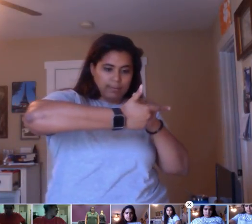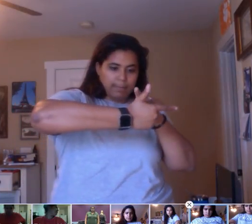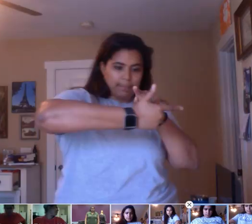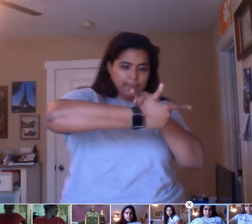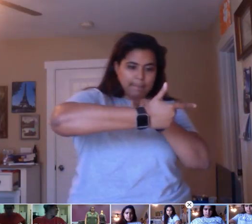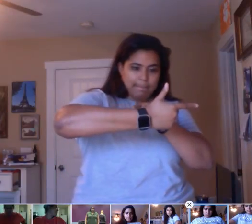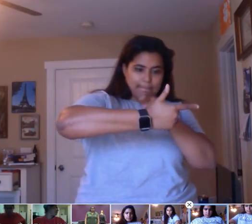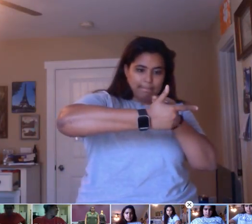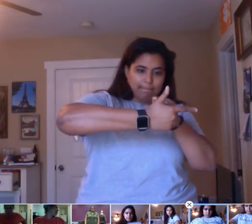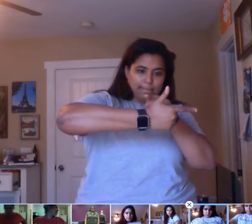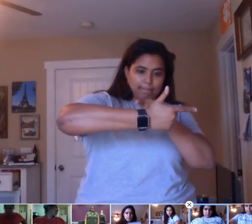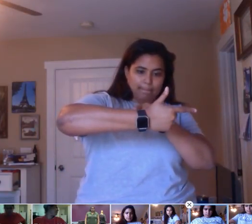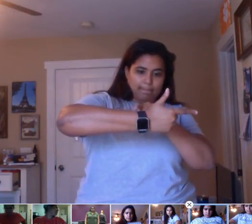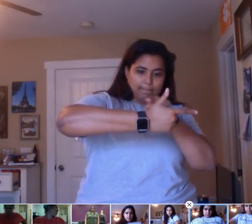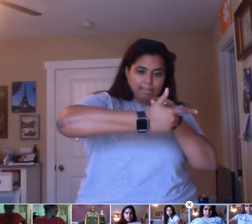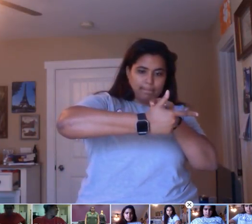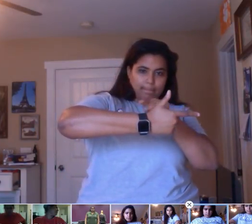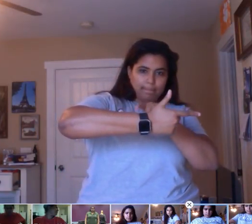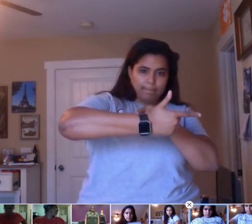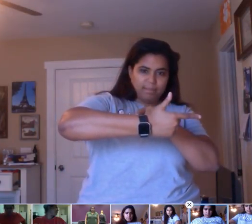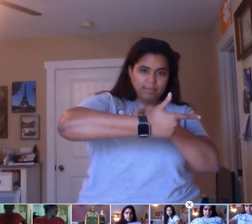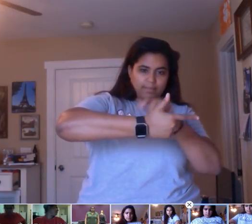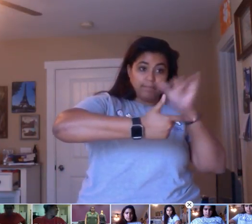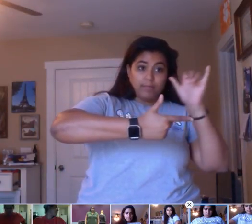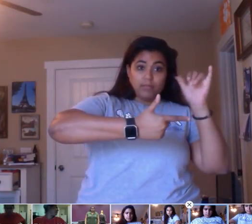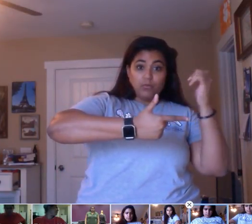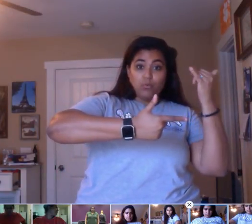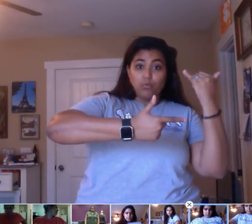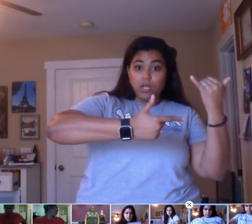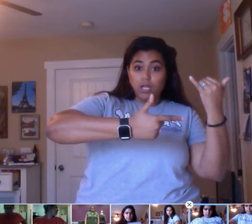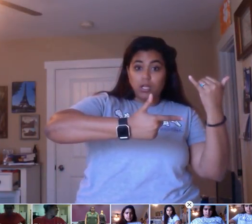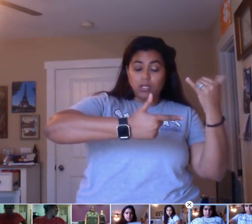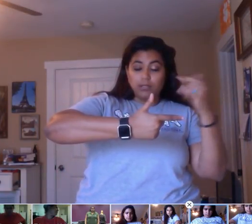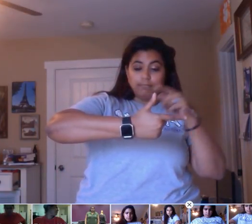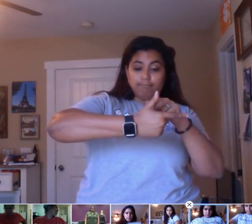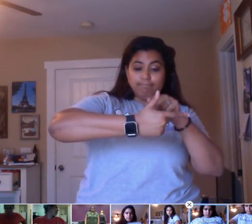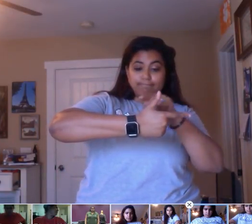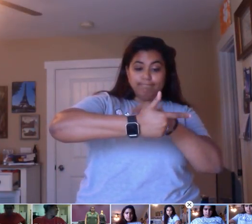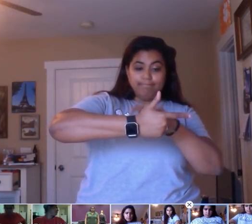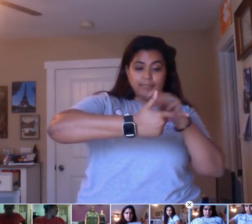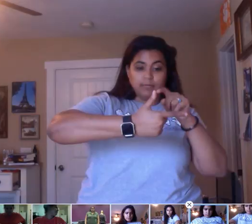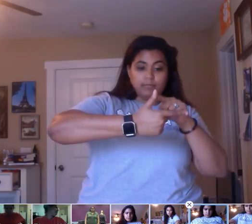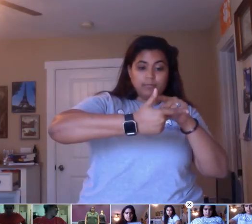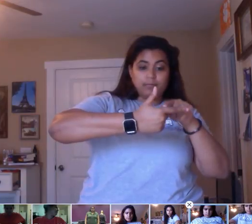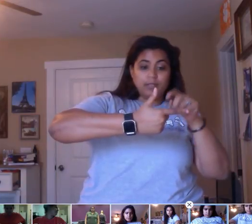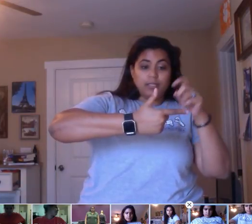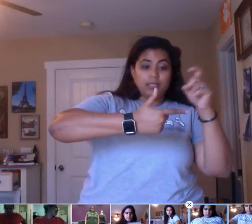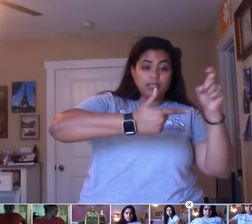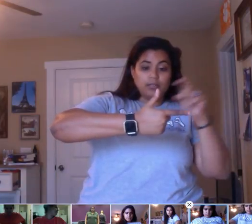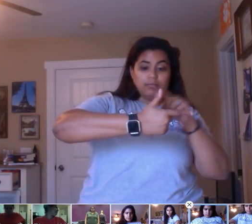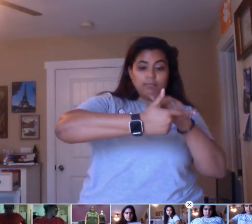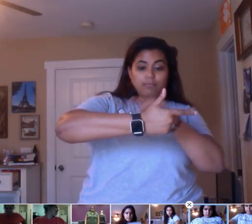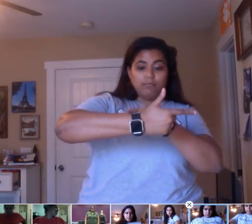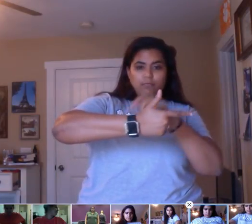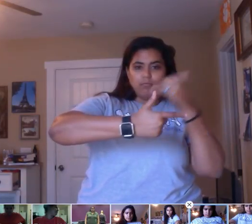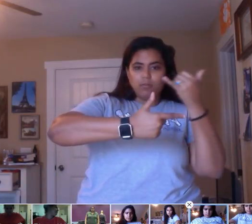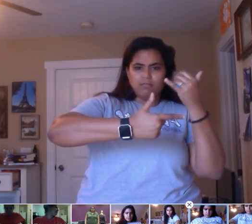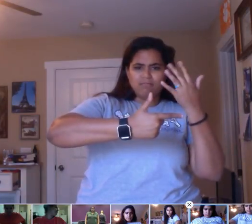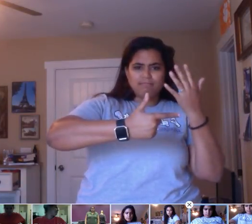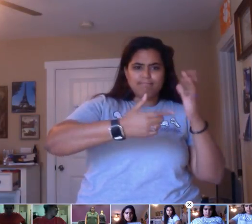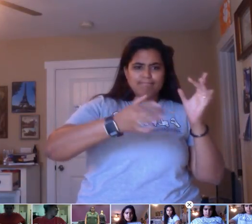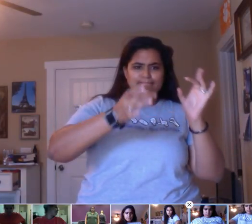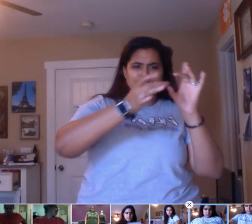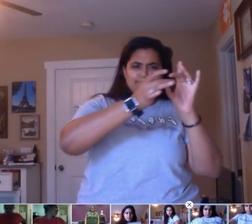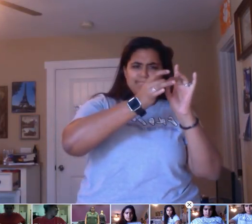X. On the other side, that angle is Y. So X